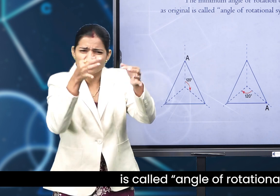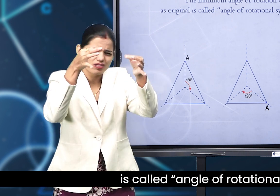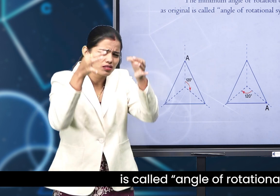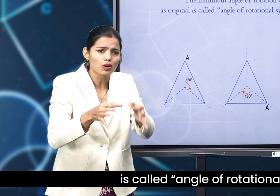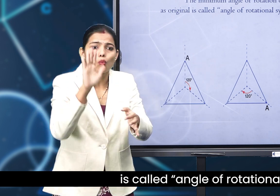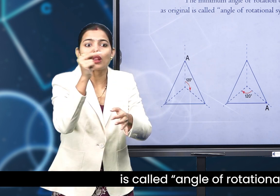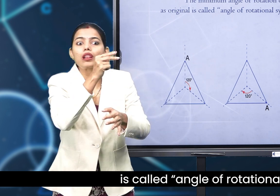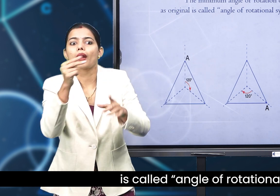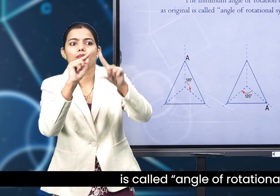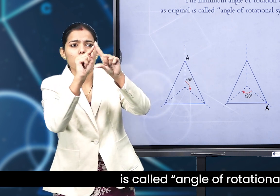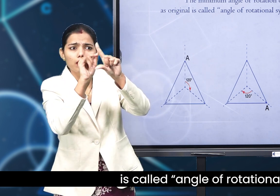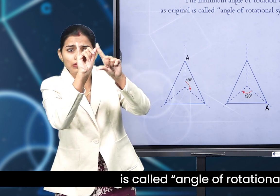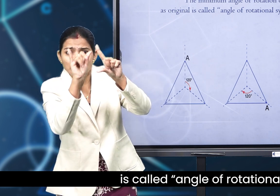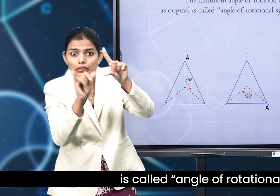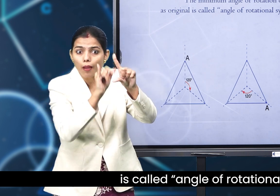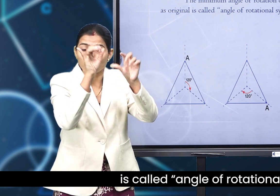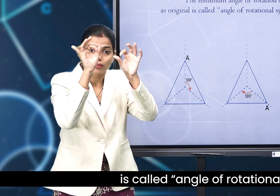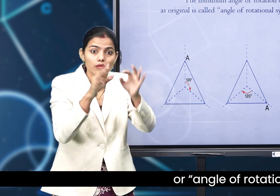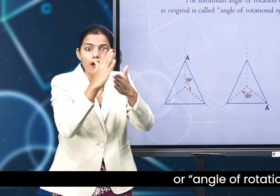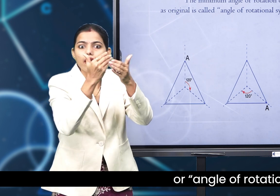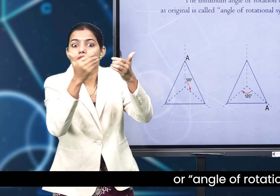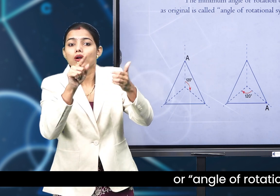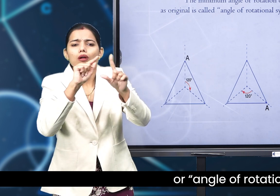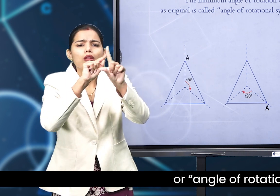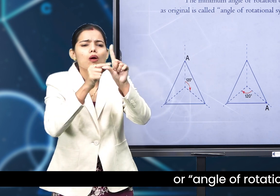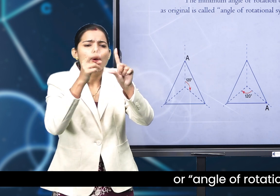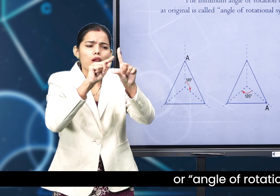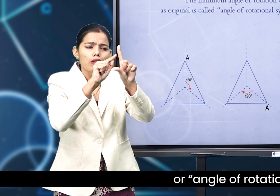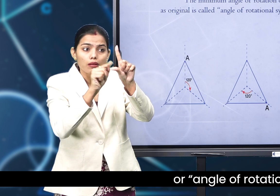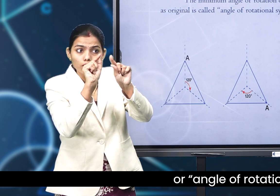of rotational symmetry or angle of rotation.